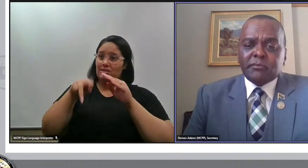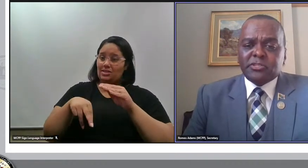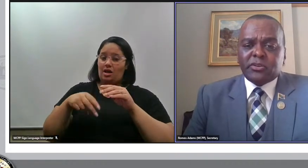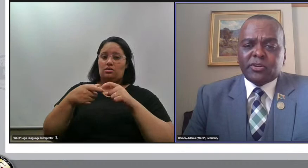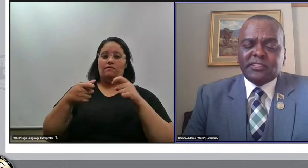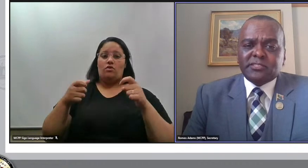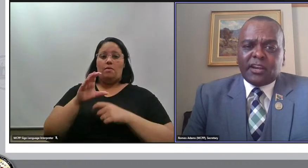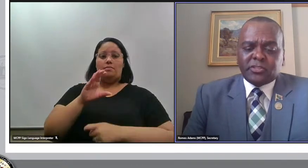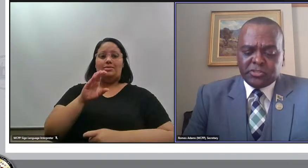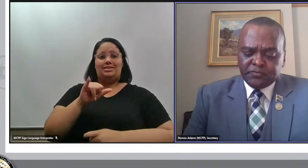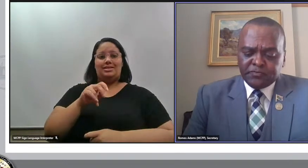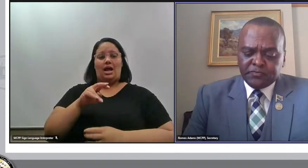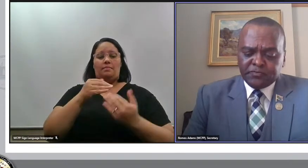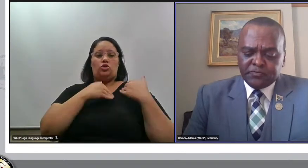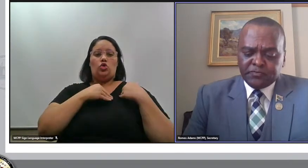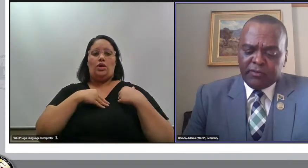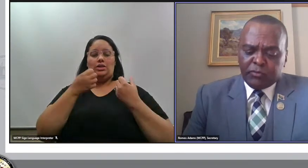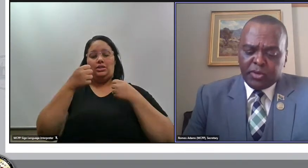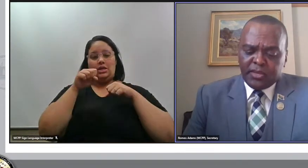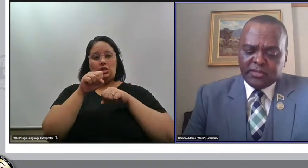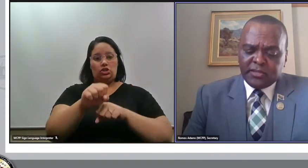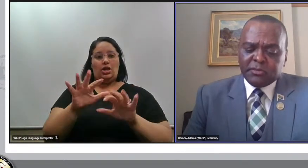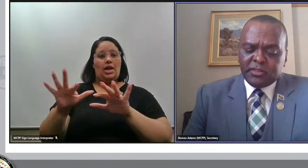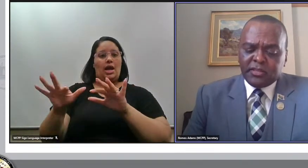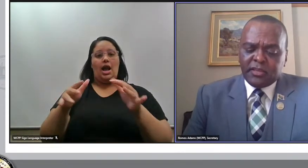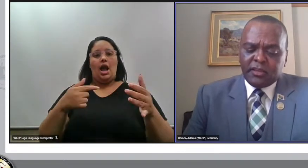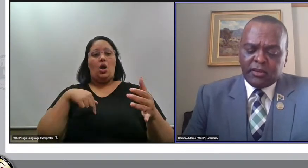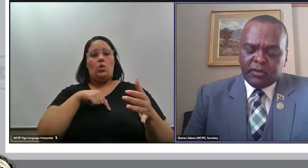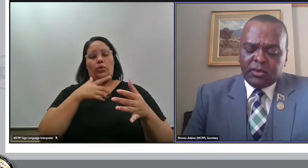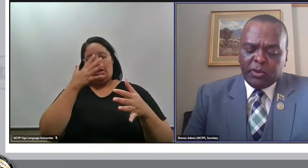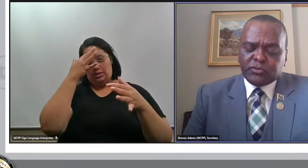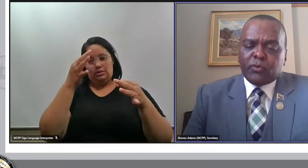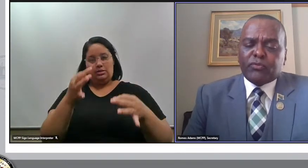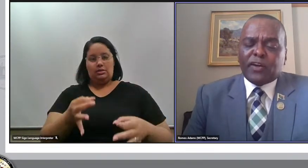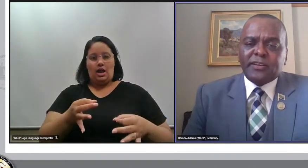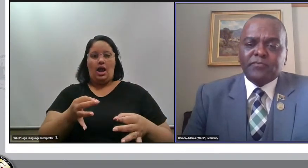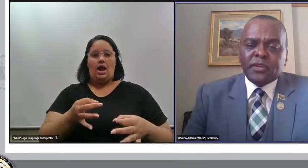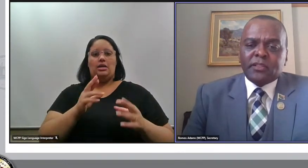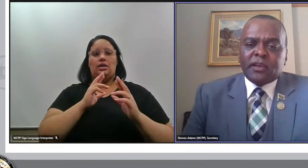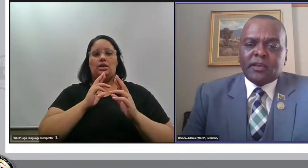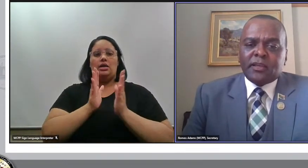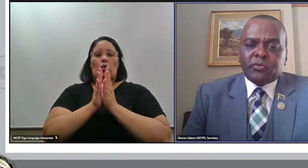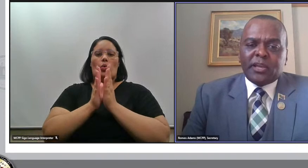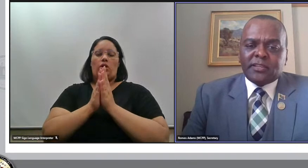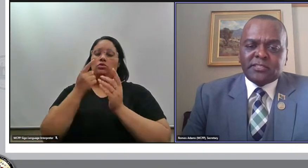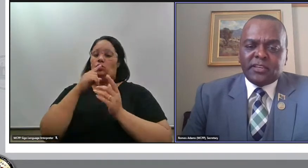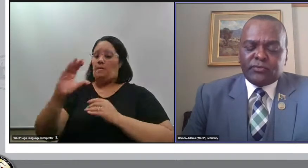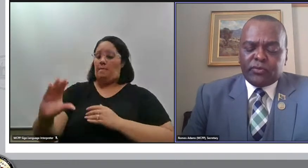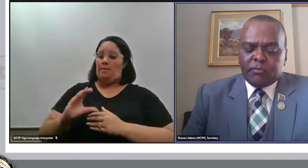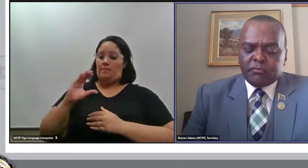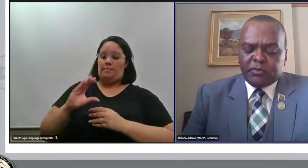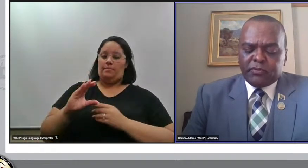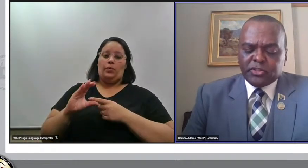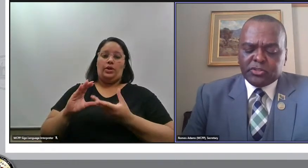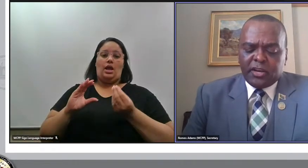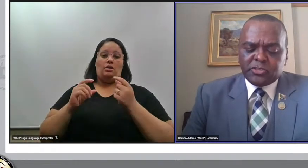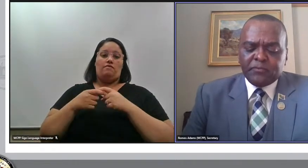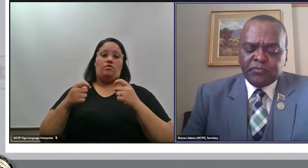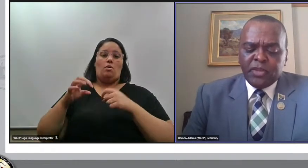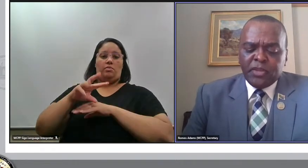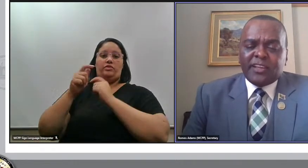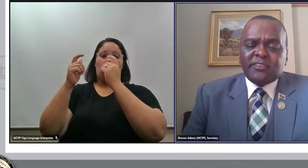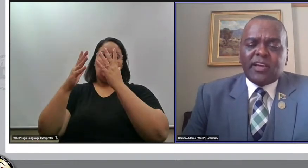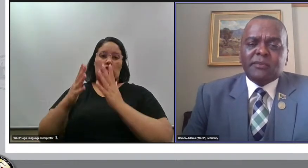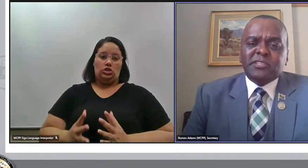the cybersecurity strategy? And how have we determined the request for funding that we had received from Provincial